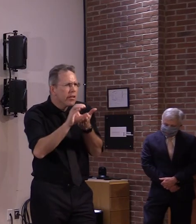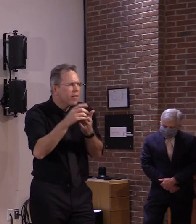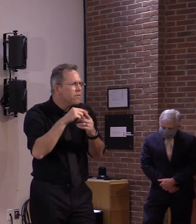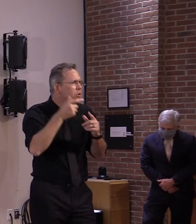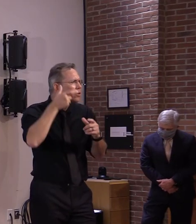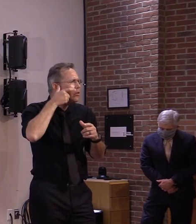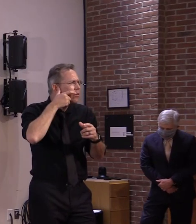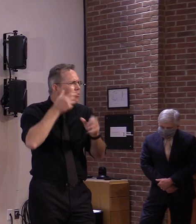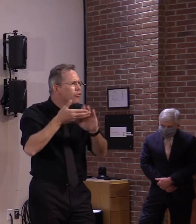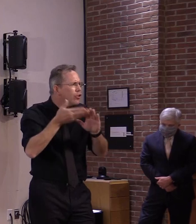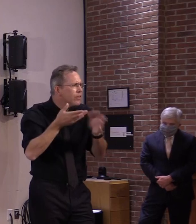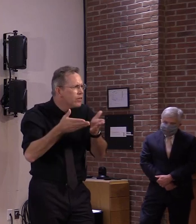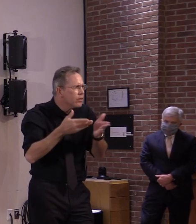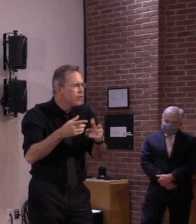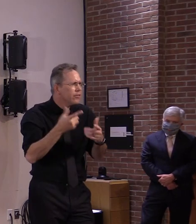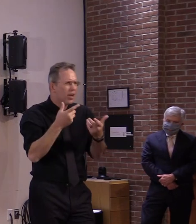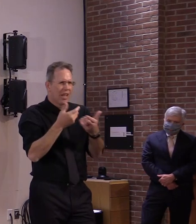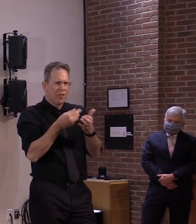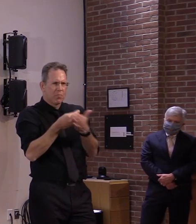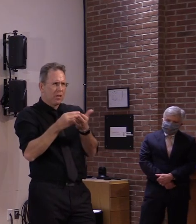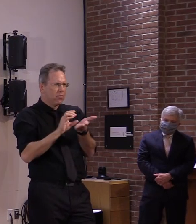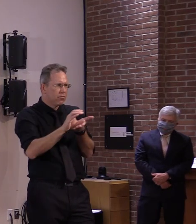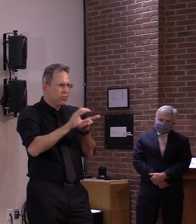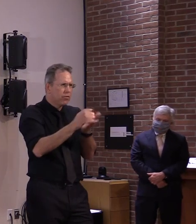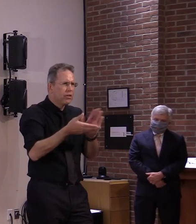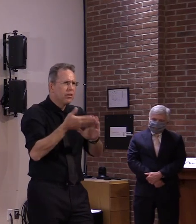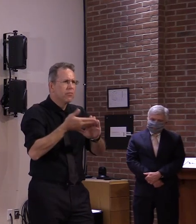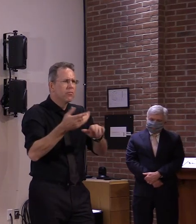emergencies. And I've got a follow-up.